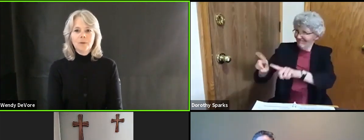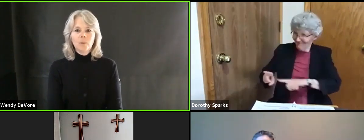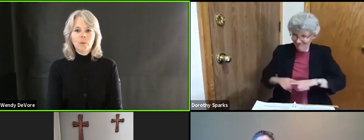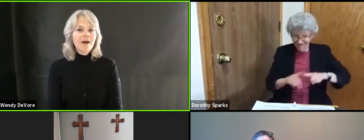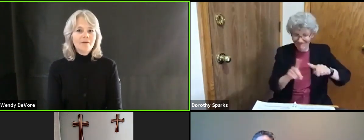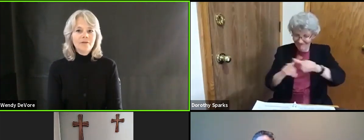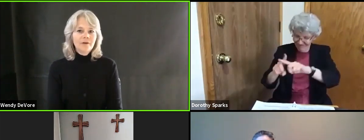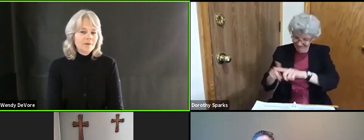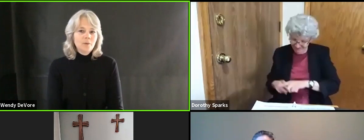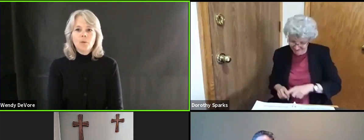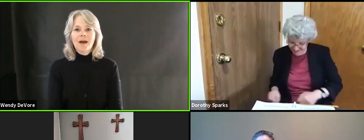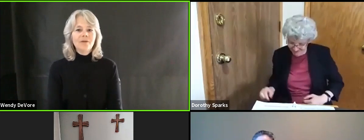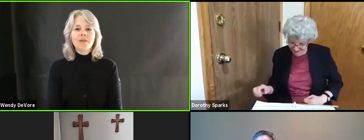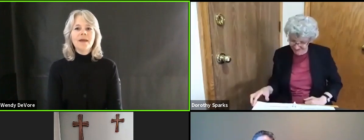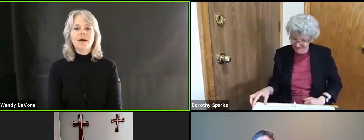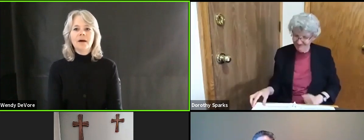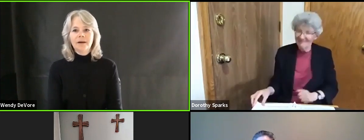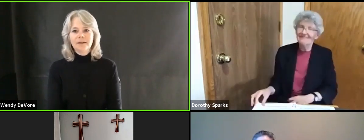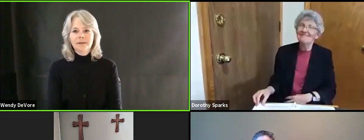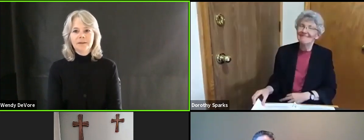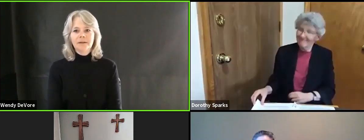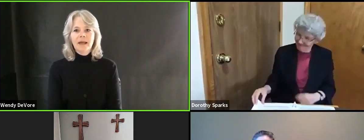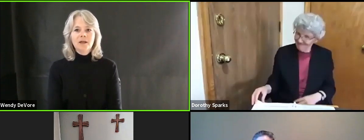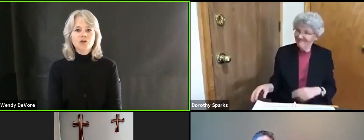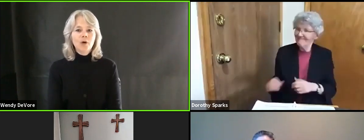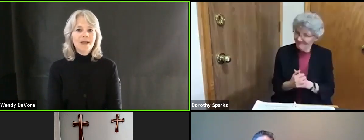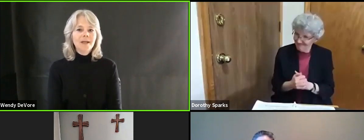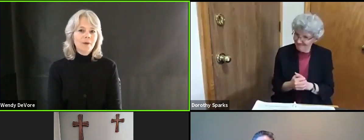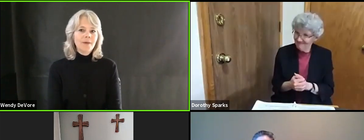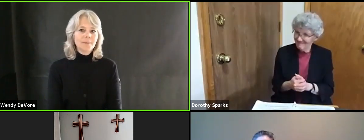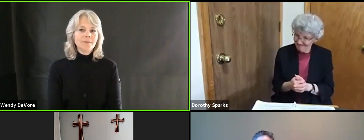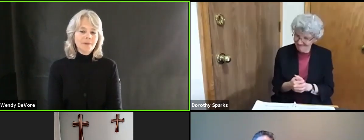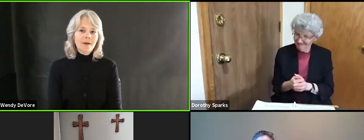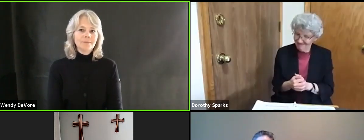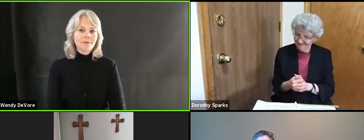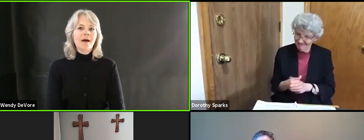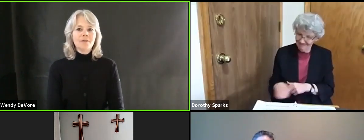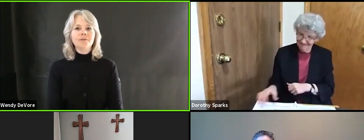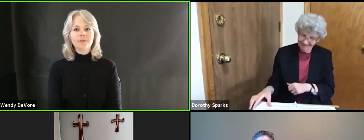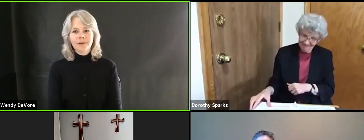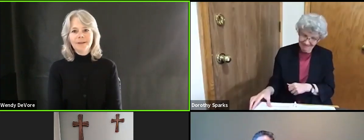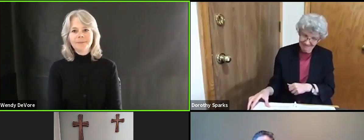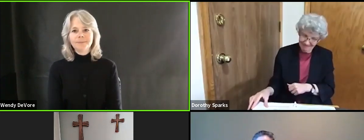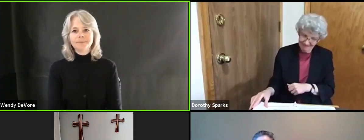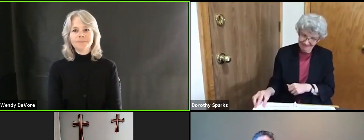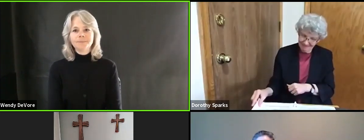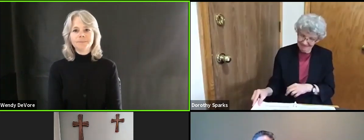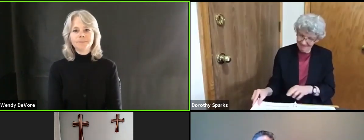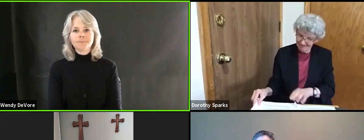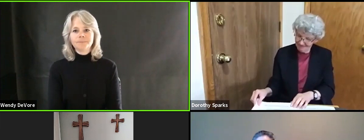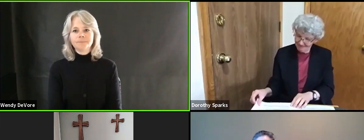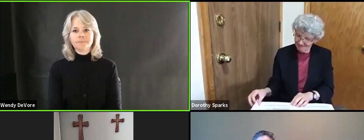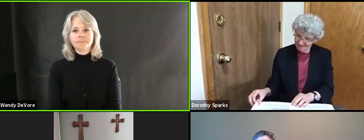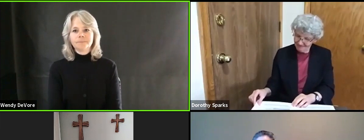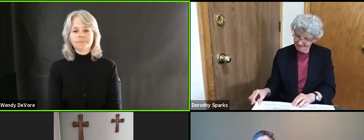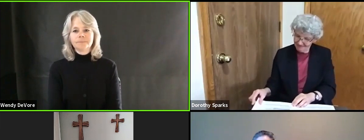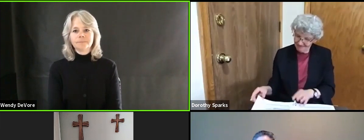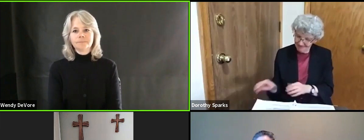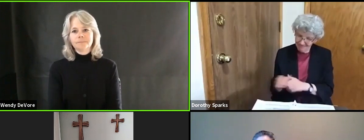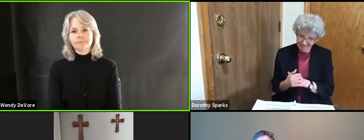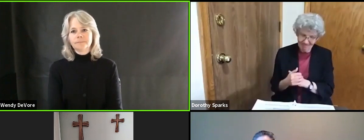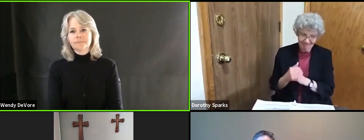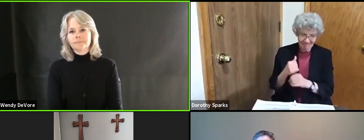people wherever and whoever they are and joining with him down on the floor.